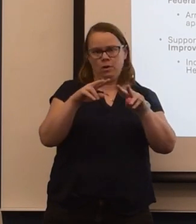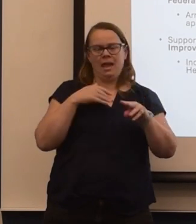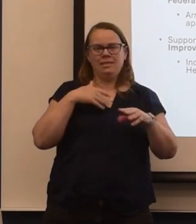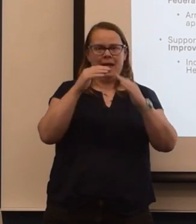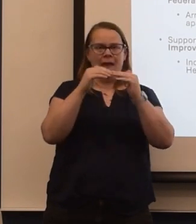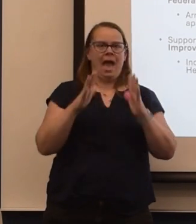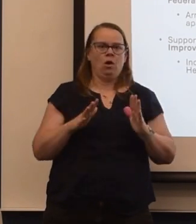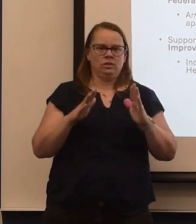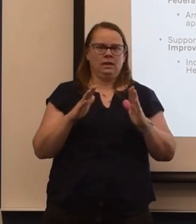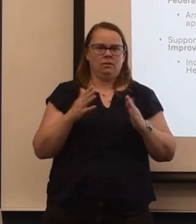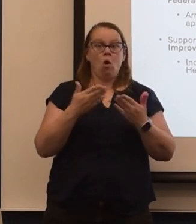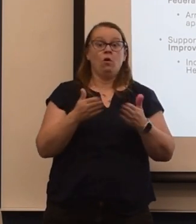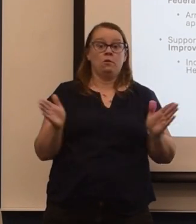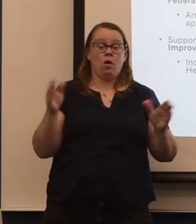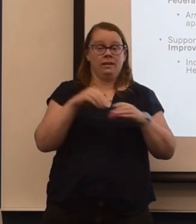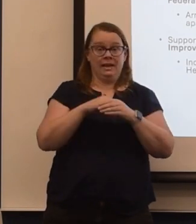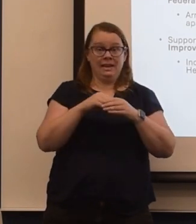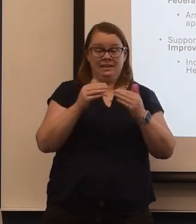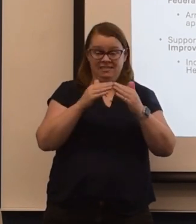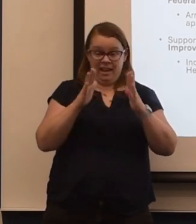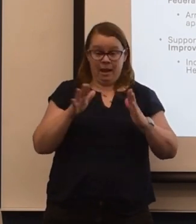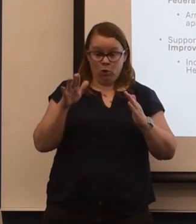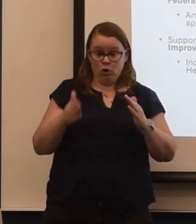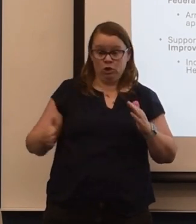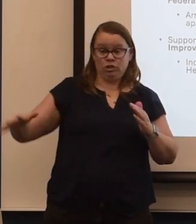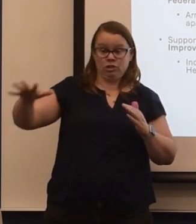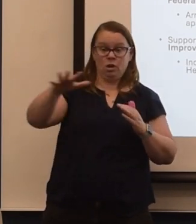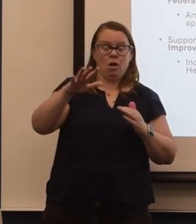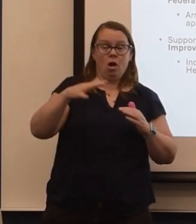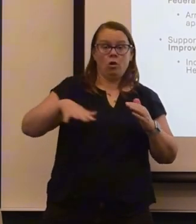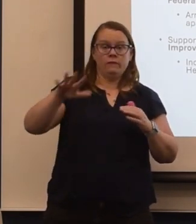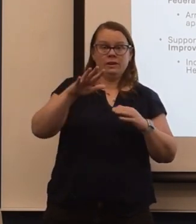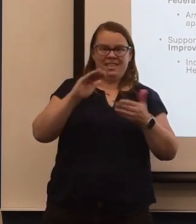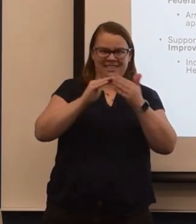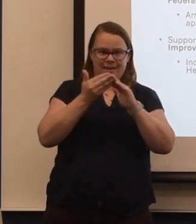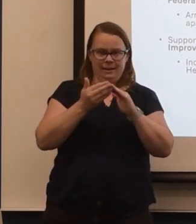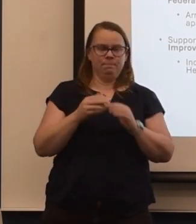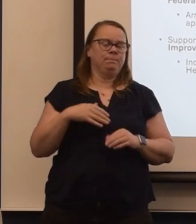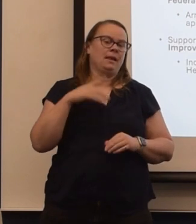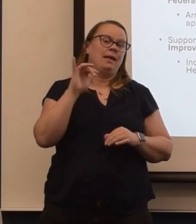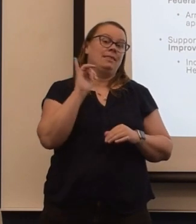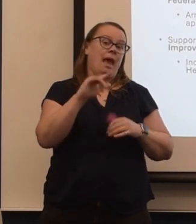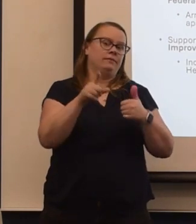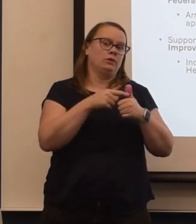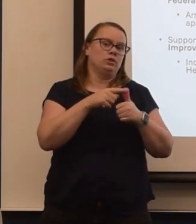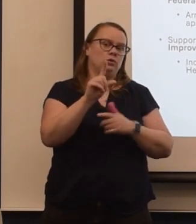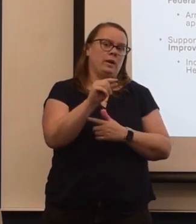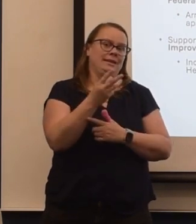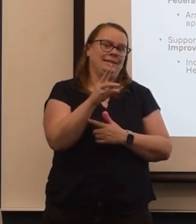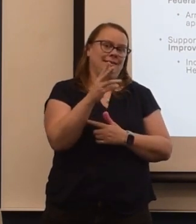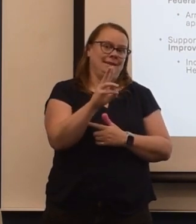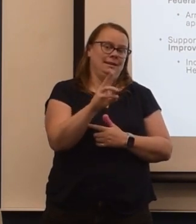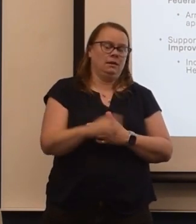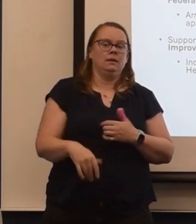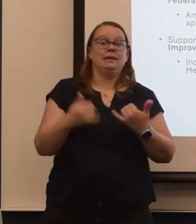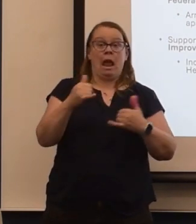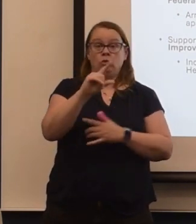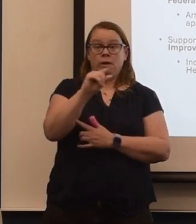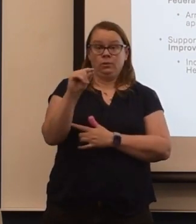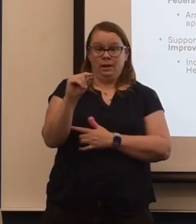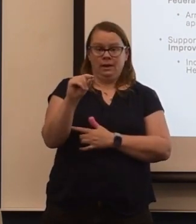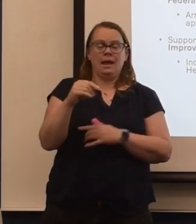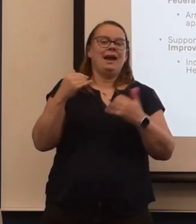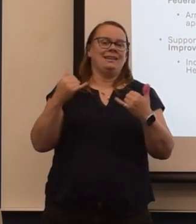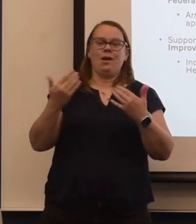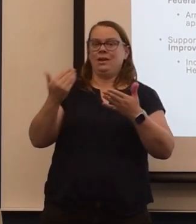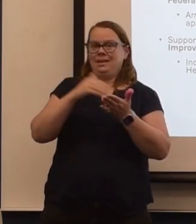housing stock overall in neighborhoods all across the city. So we did that first in 2016, we did it in 2020, and then we